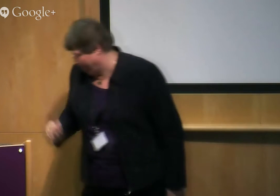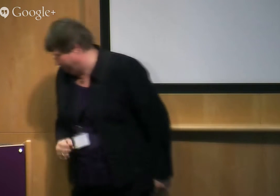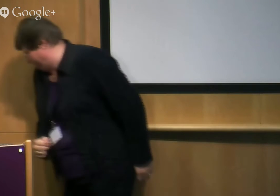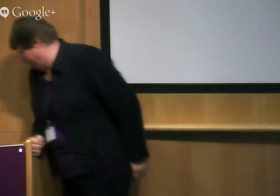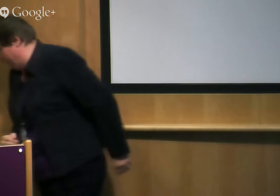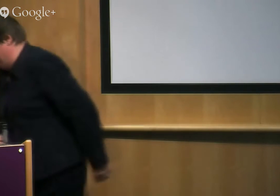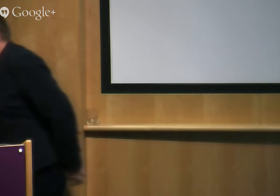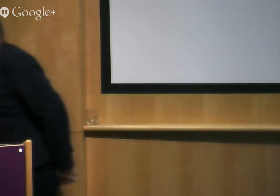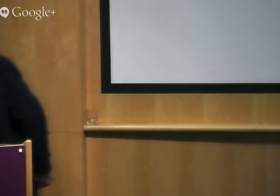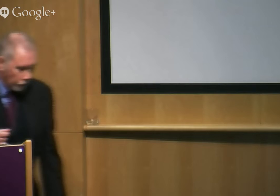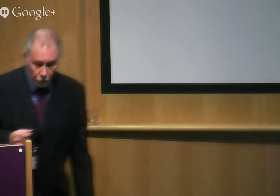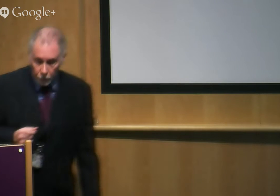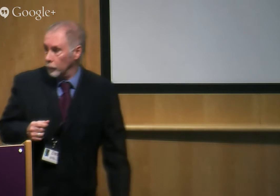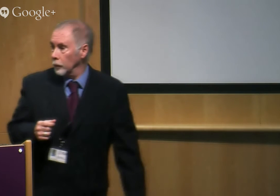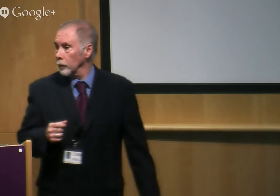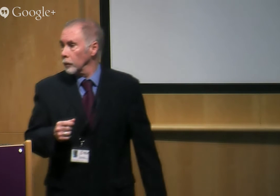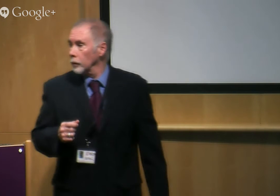to improve the strategy?